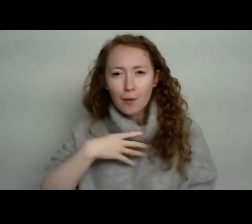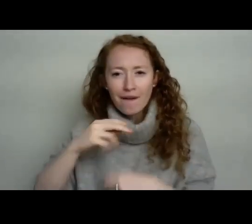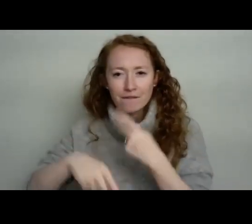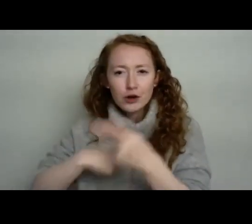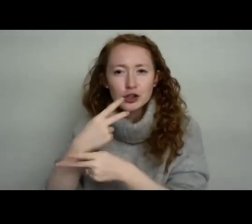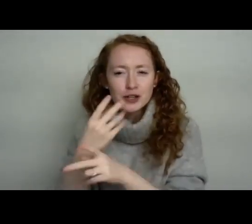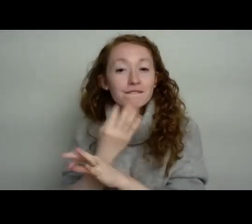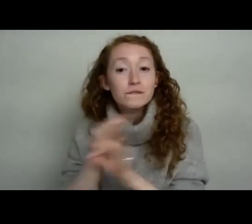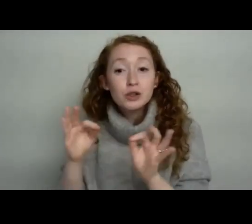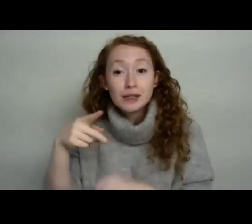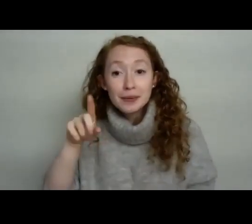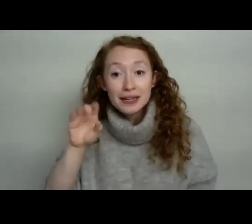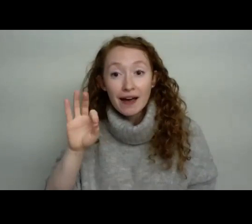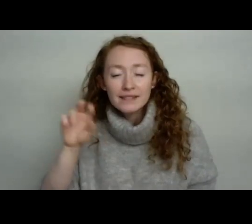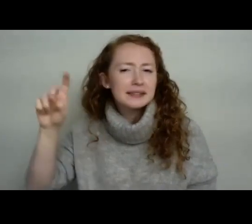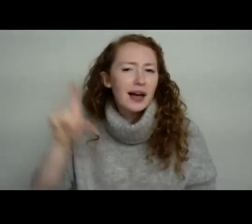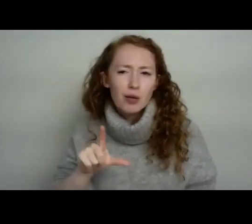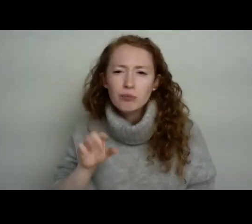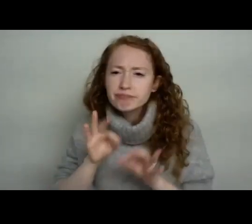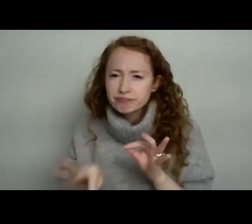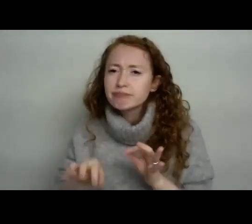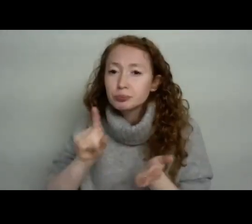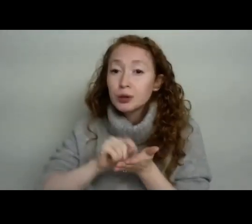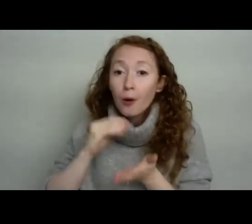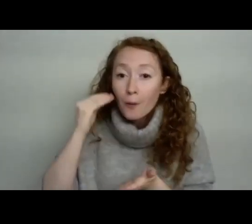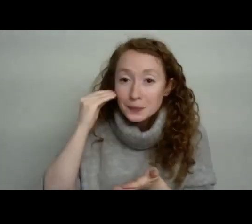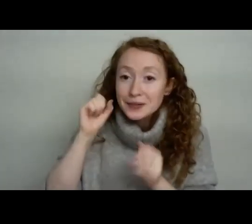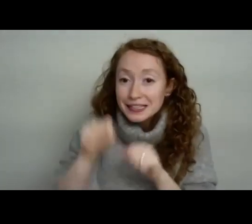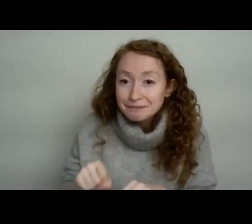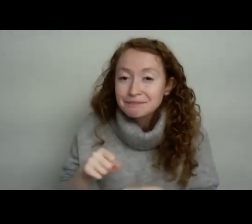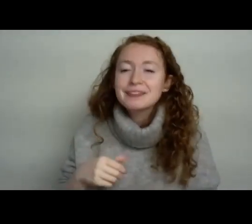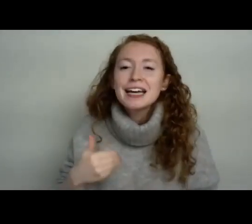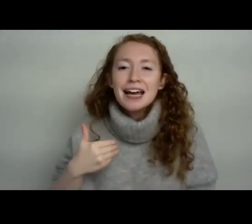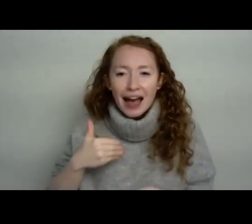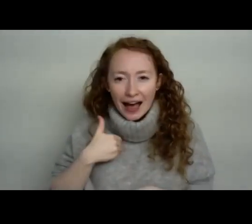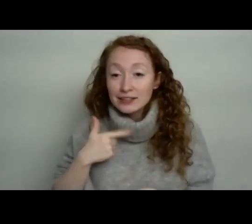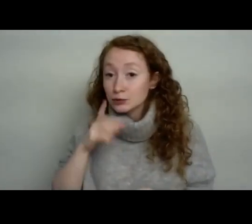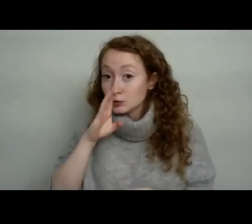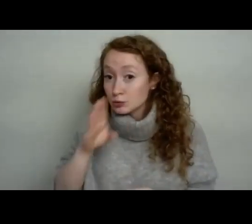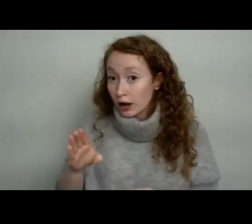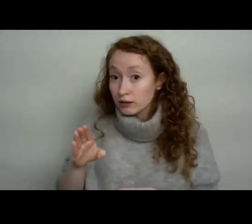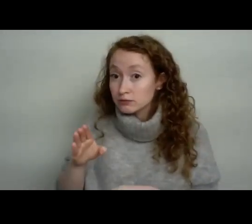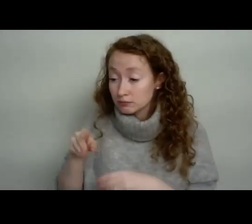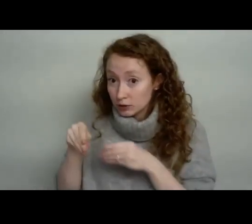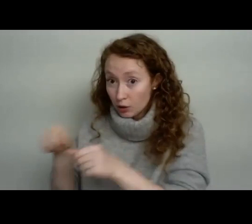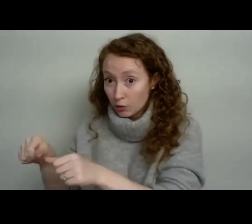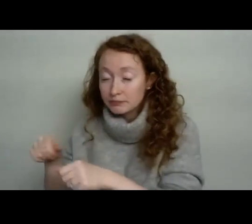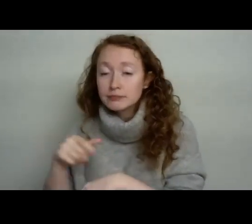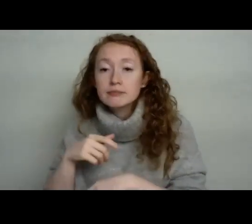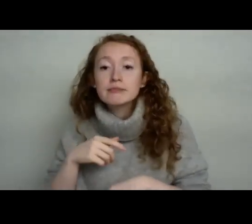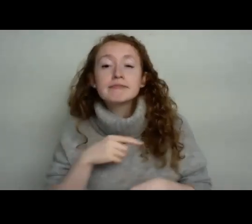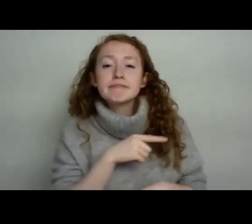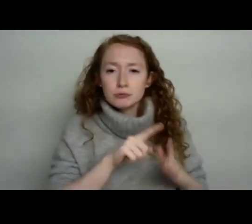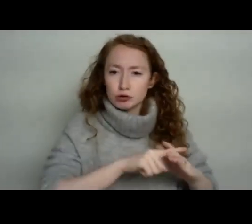free PDF download that you can easily print at home. And that has direct sow as well as transplanting charts in it, along with